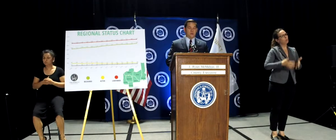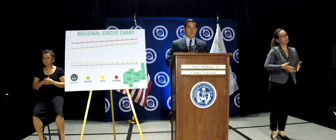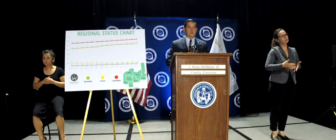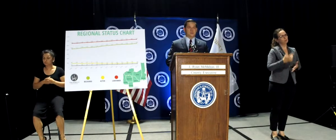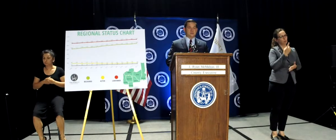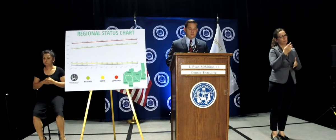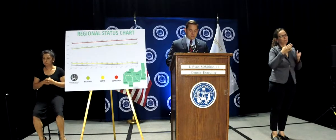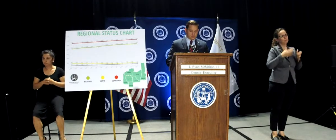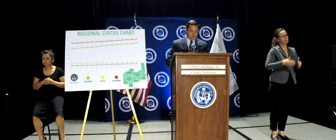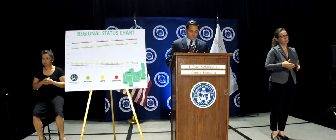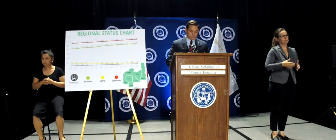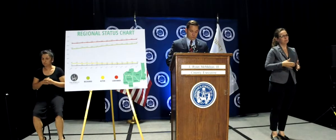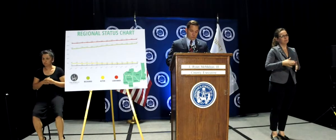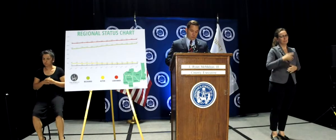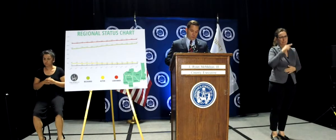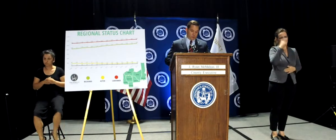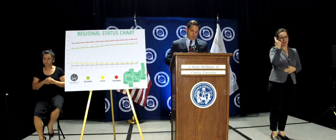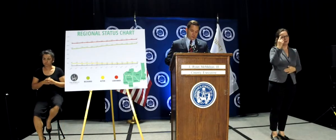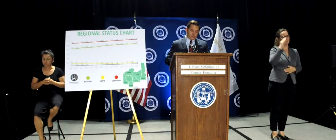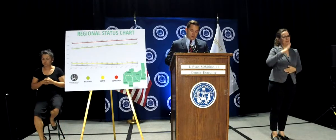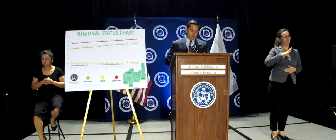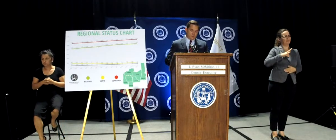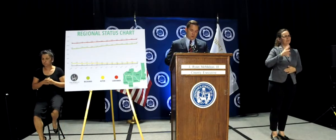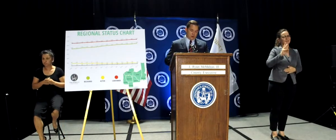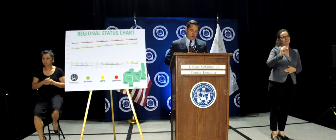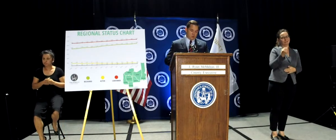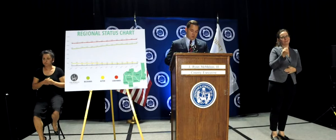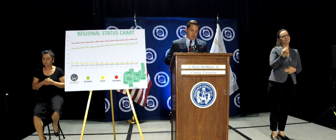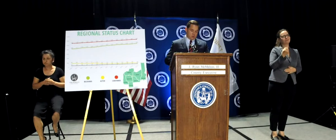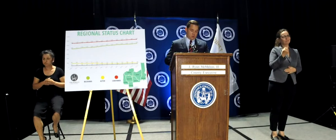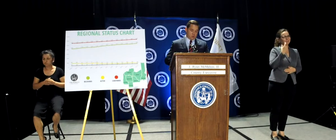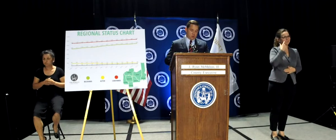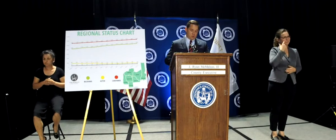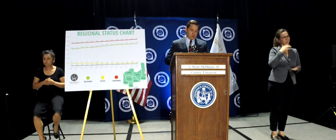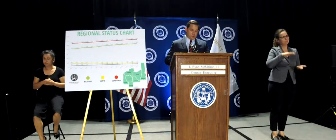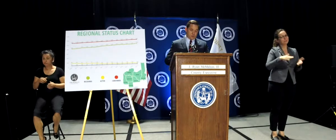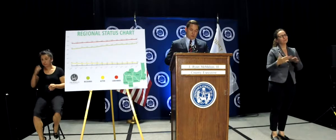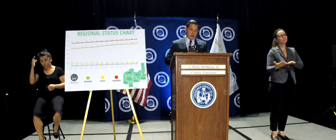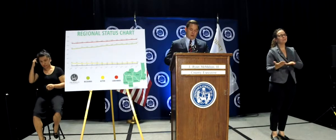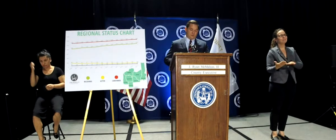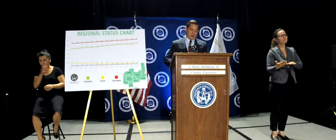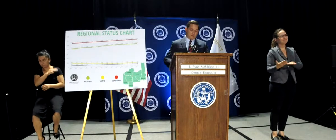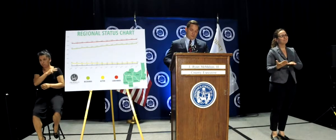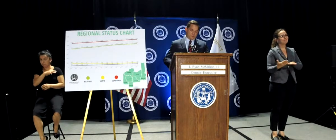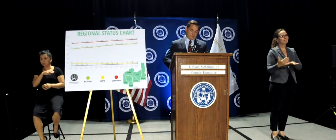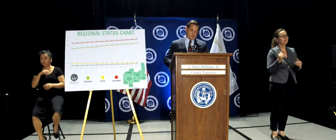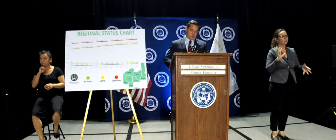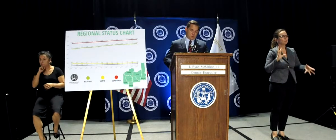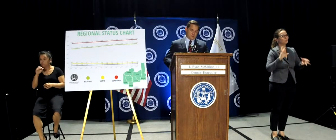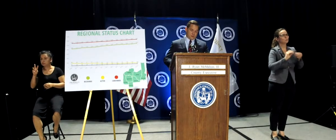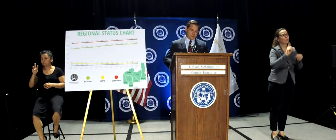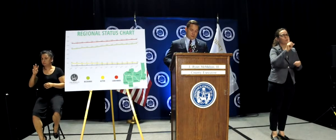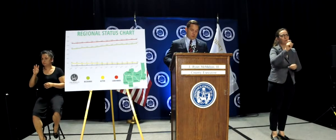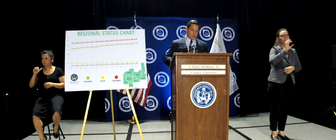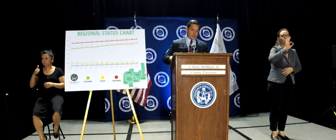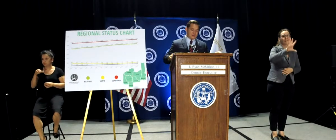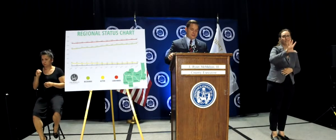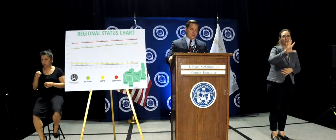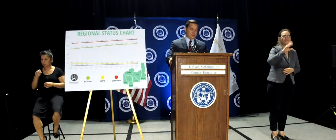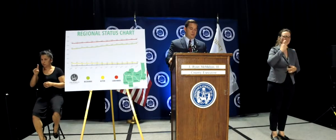African-American male in his 60s. To date, we've now lost 195 residents